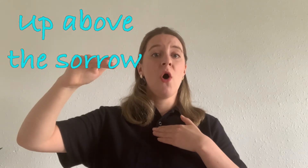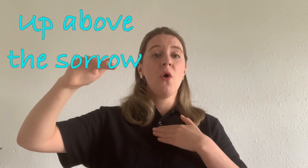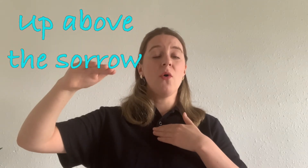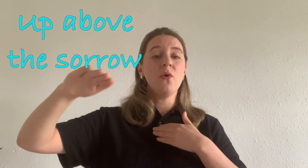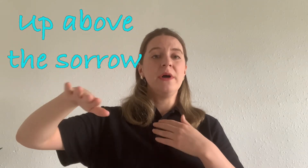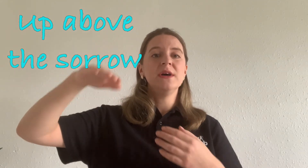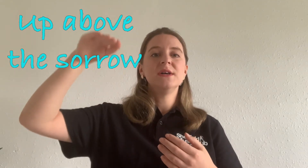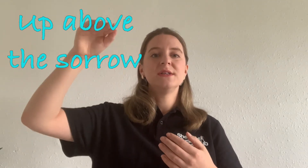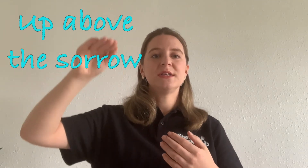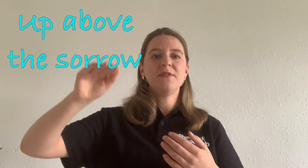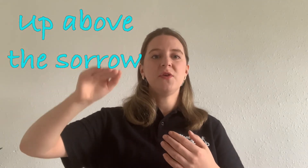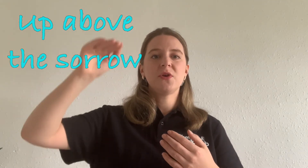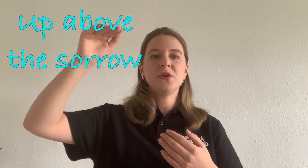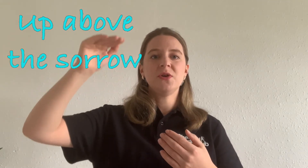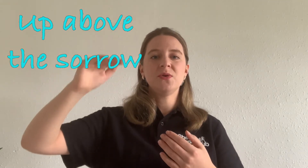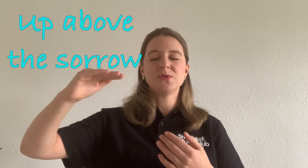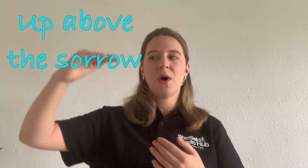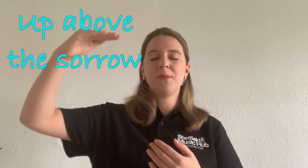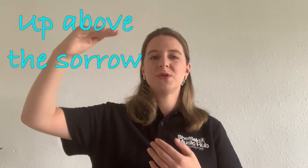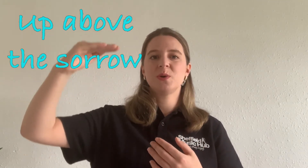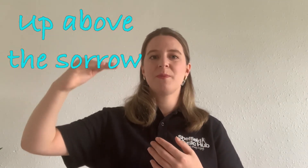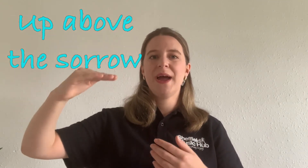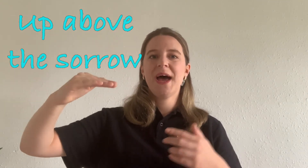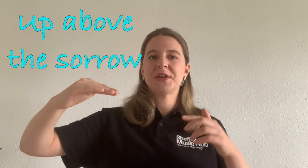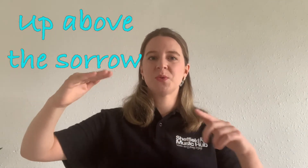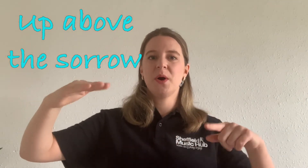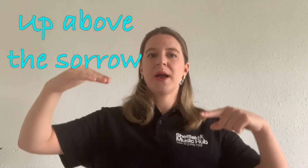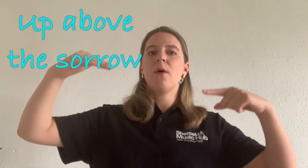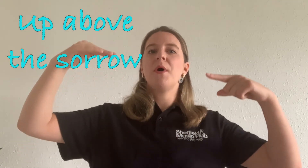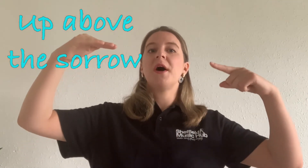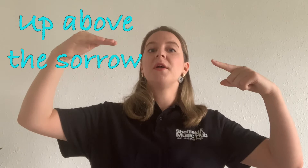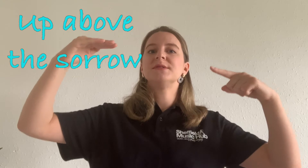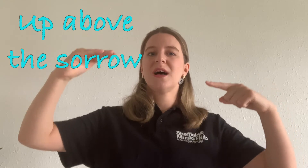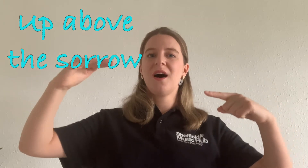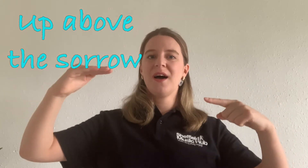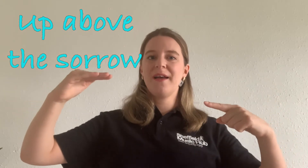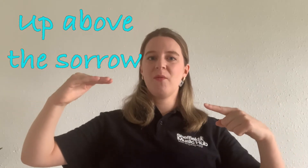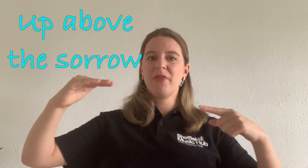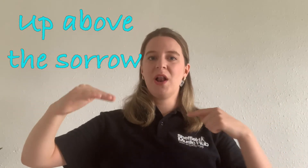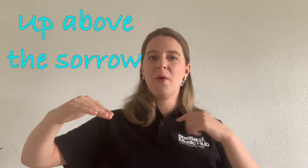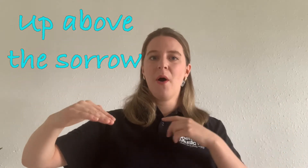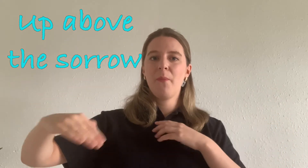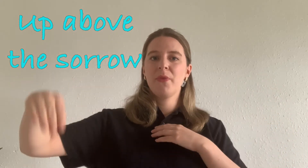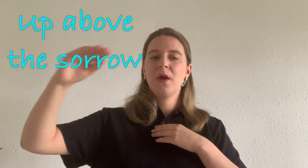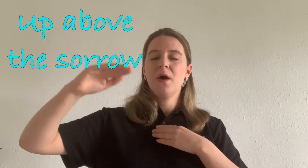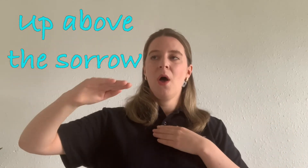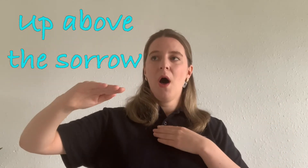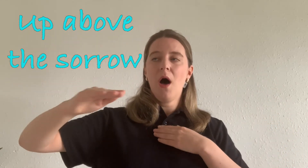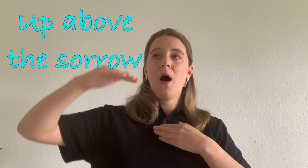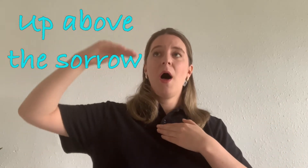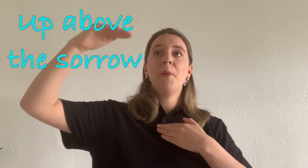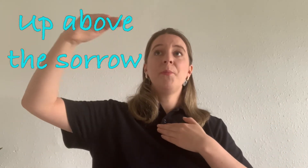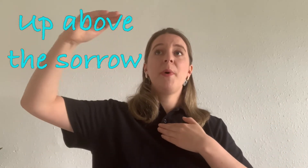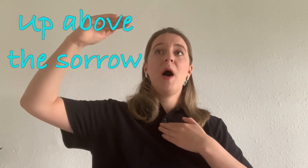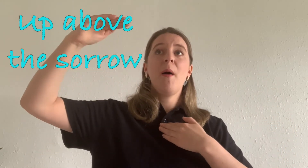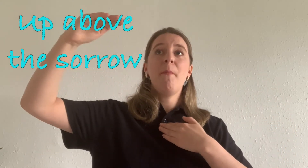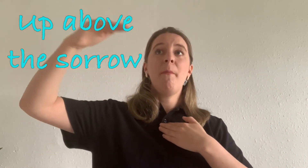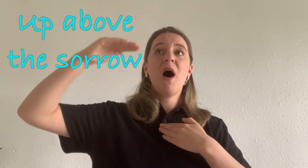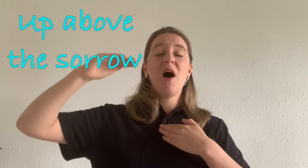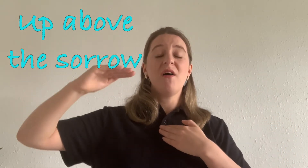sorrow. See if you can use what I'm doing with my hand to work out when our notes are higher and when they're lower. Up above